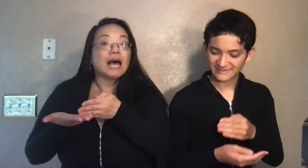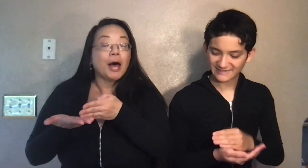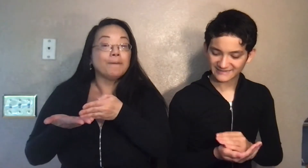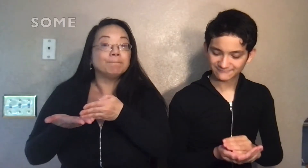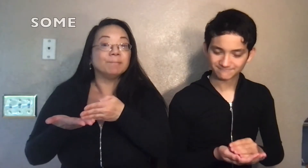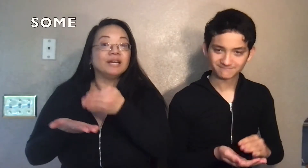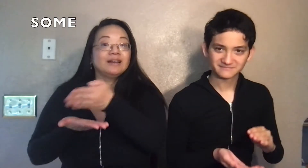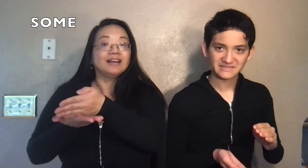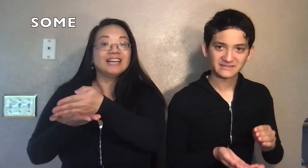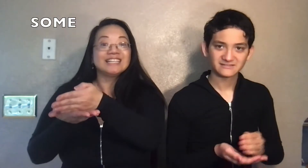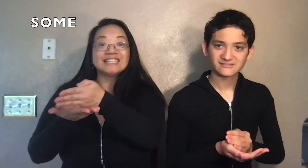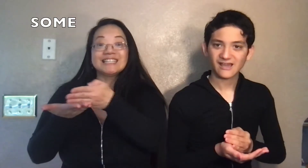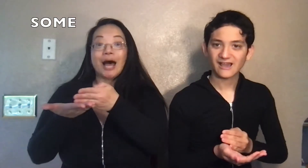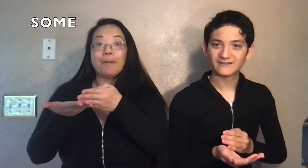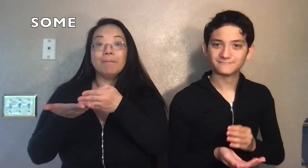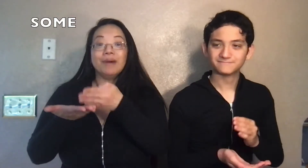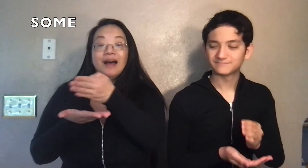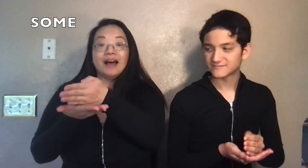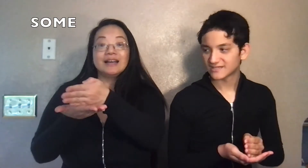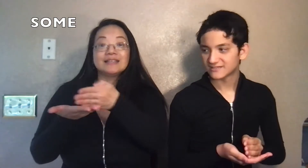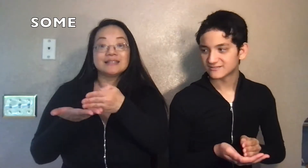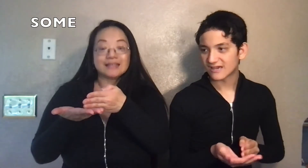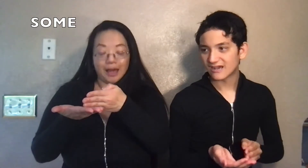Some. Some. Some.